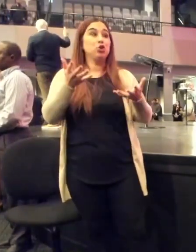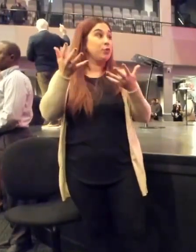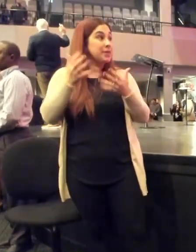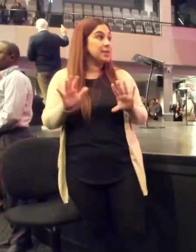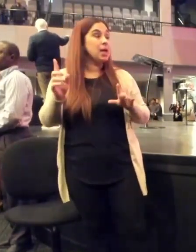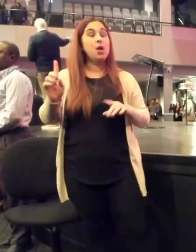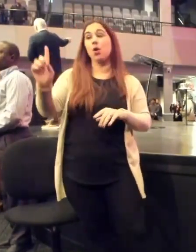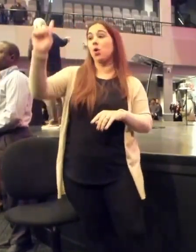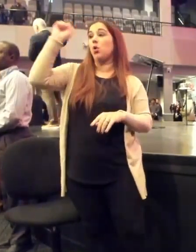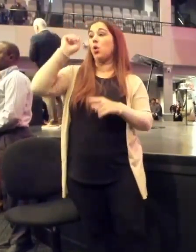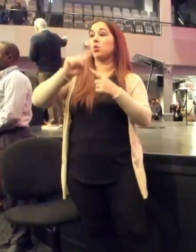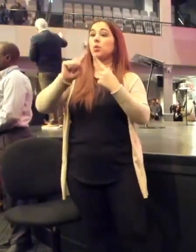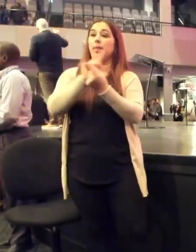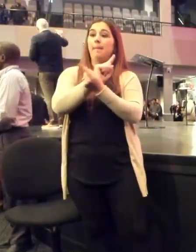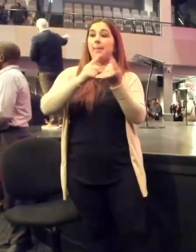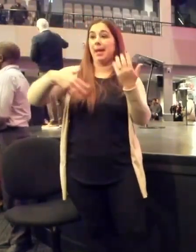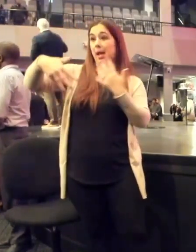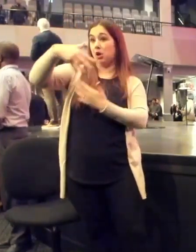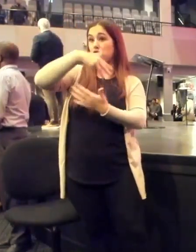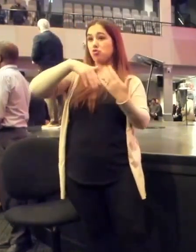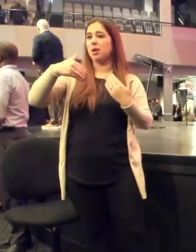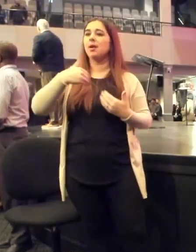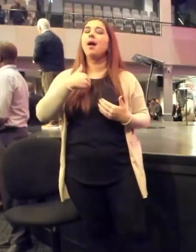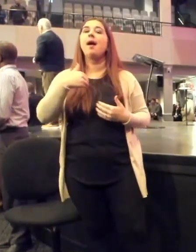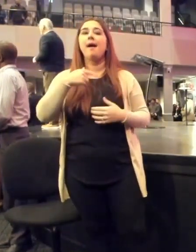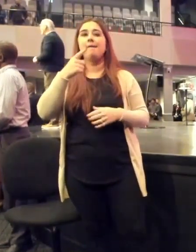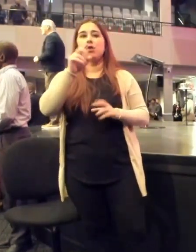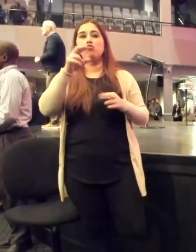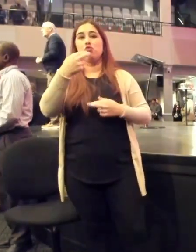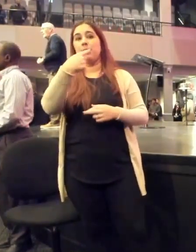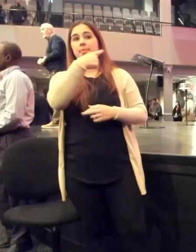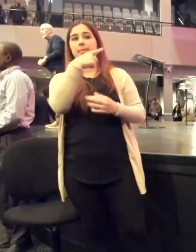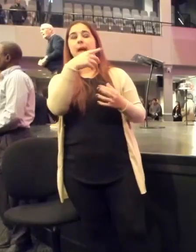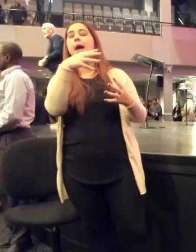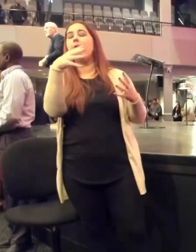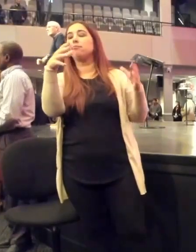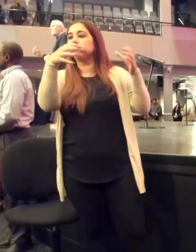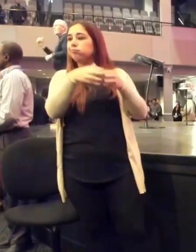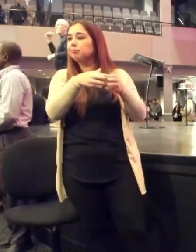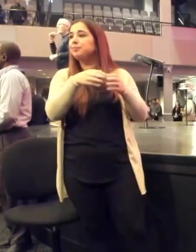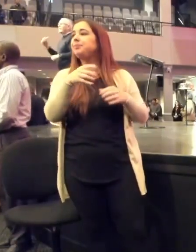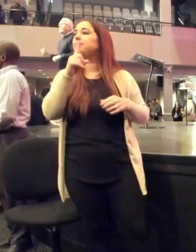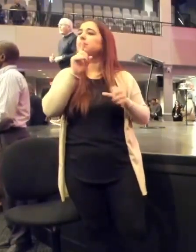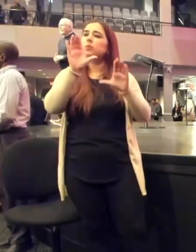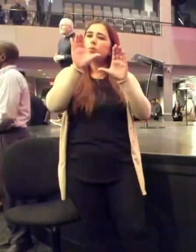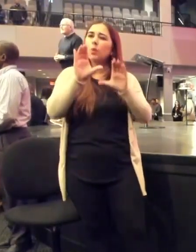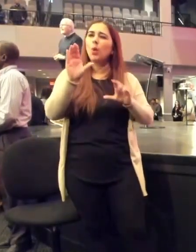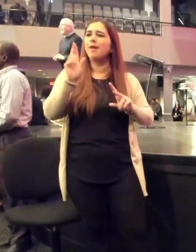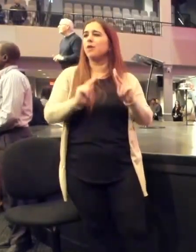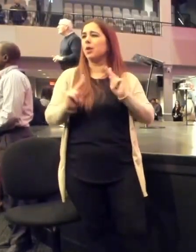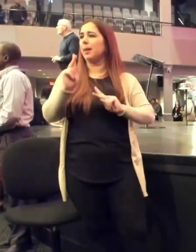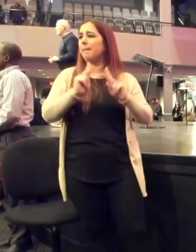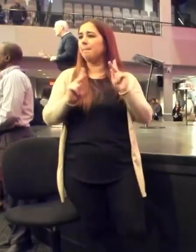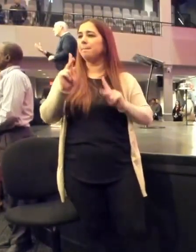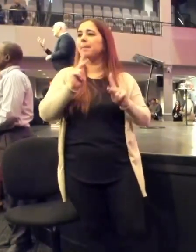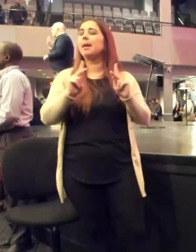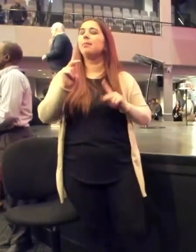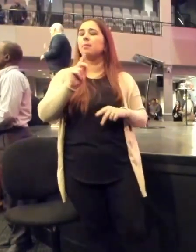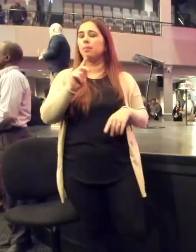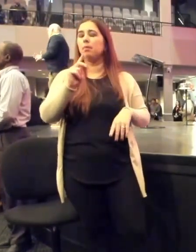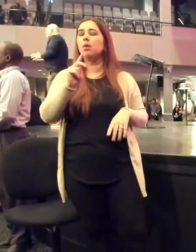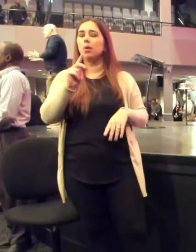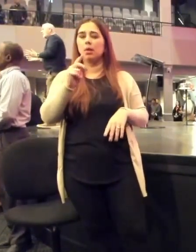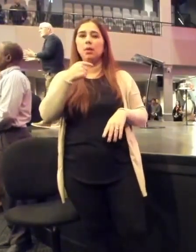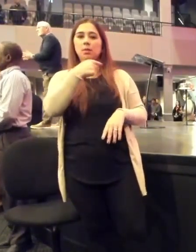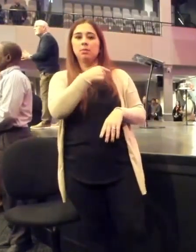Head right over to meet and greet to my right. There's a hospitality room over to my right there as well. And there's some wonderful people that would love to say hi to you. I'm going to be there